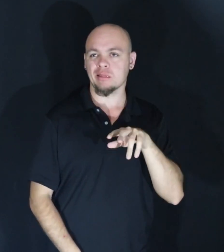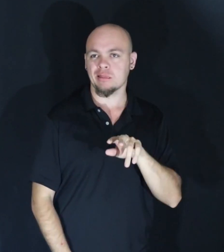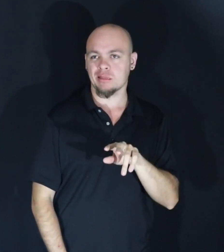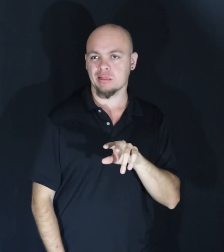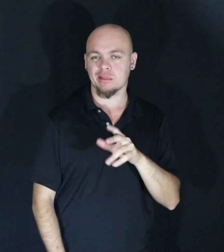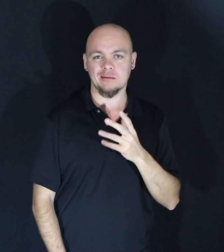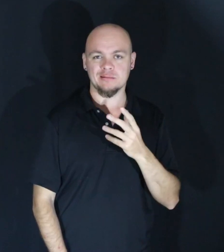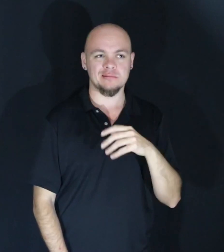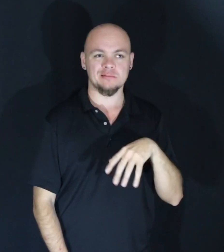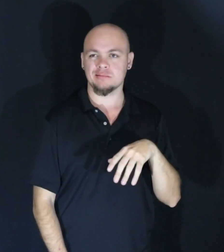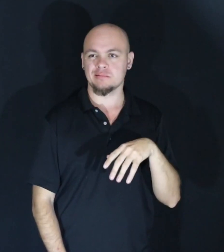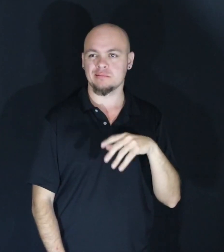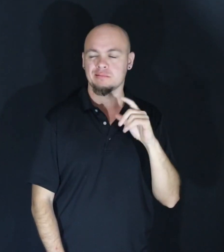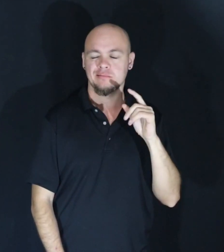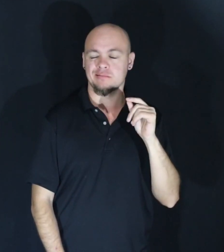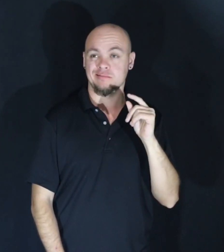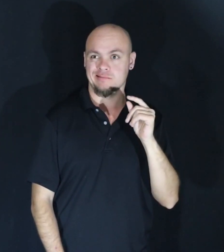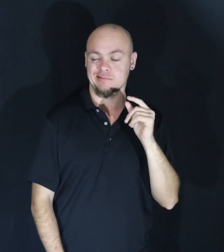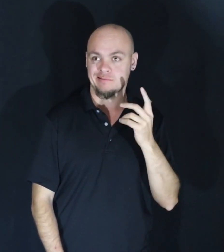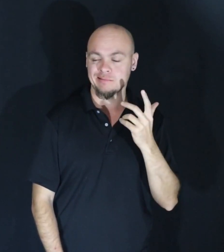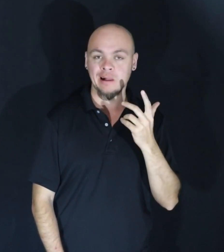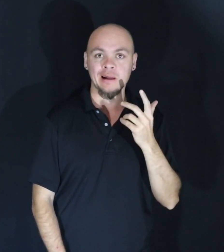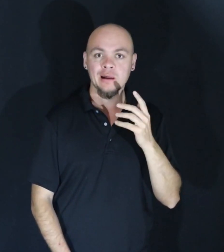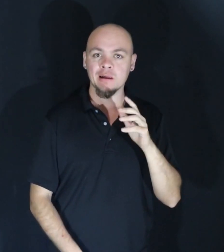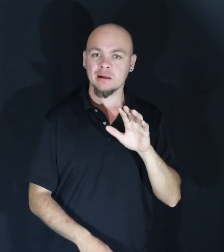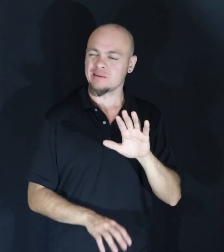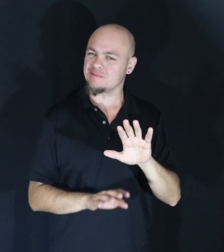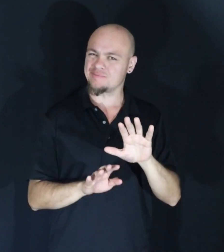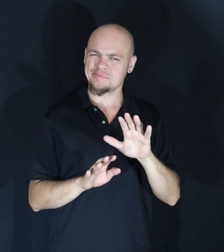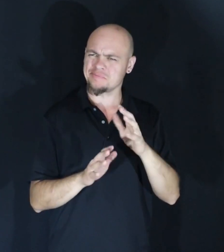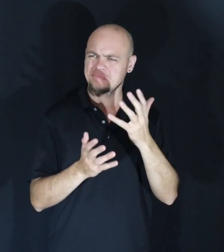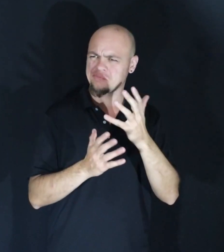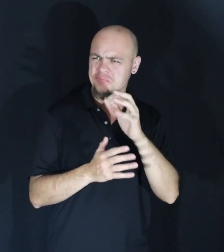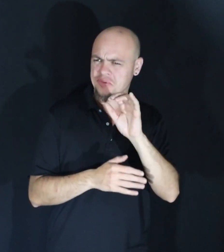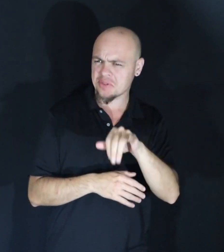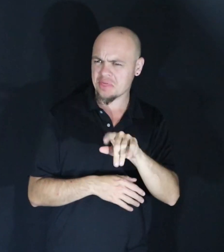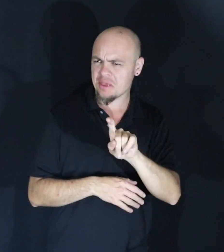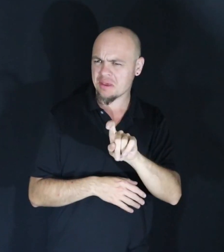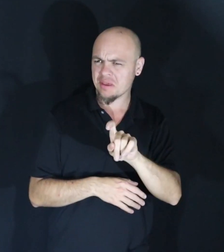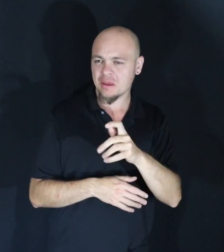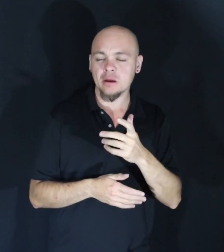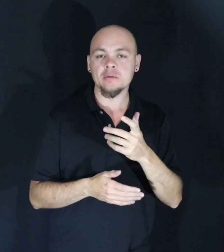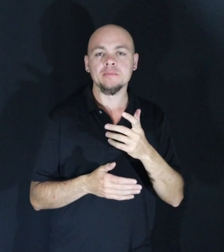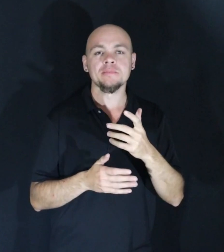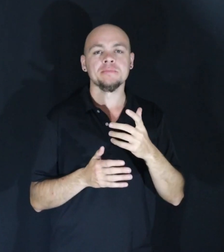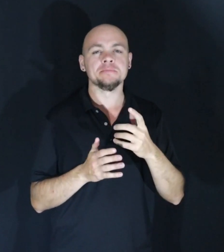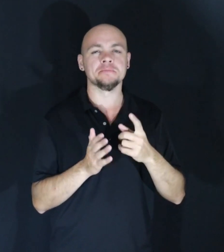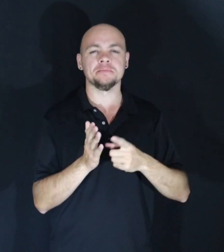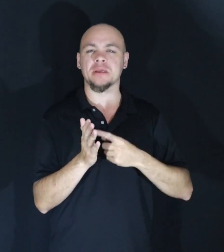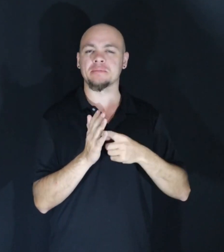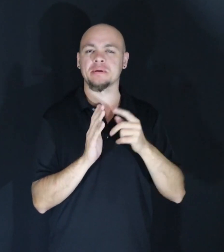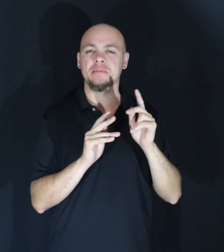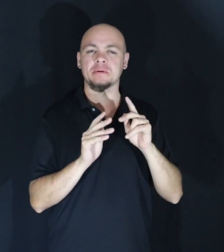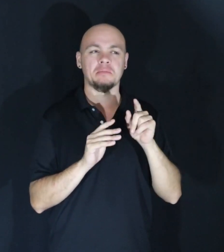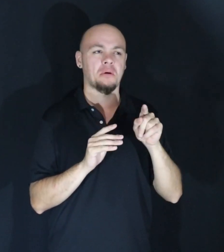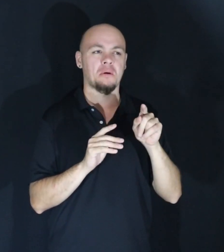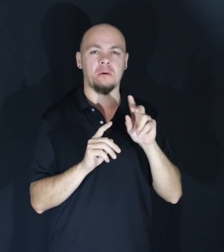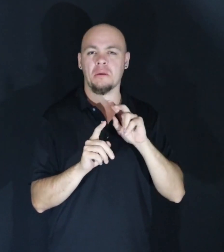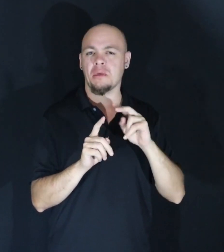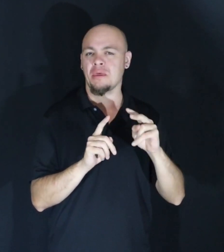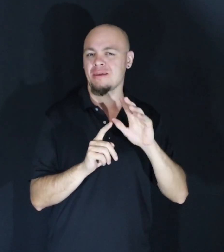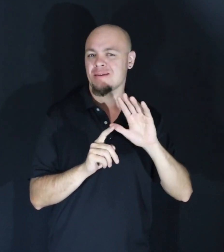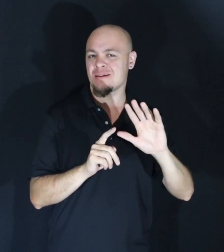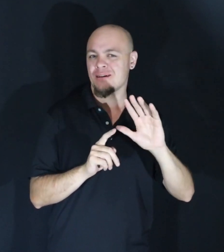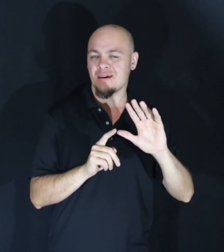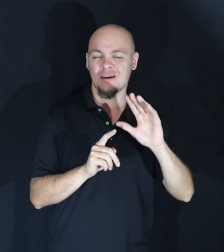a quick blink or two, even a, what's that? Sometimes people share with me how they perceive or